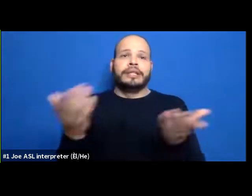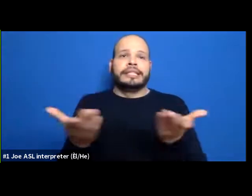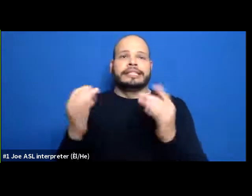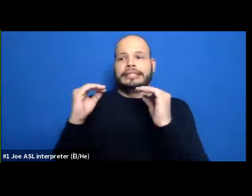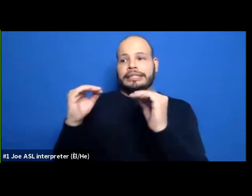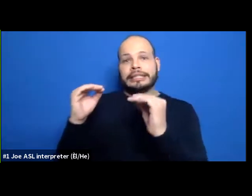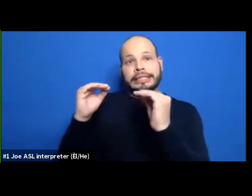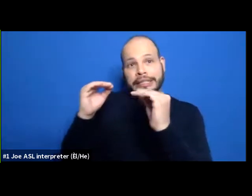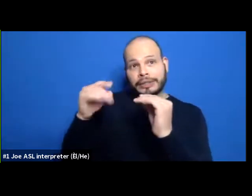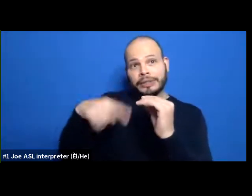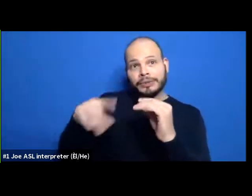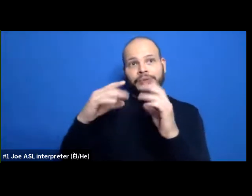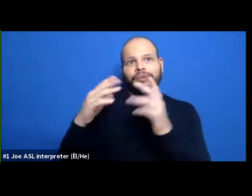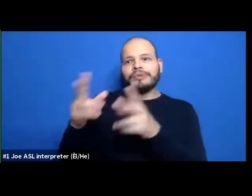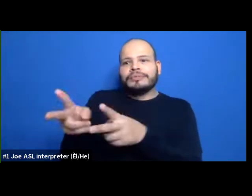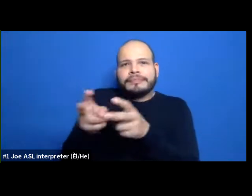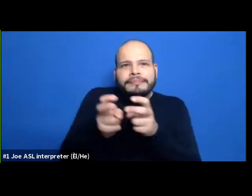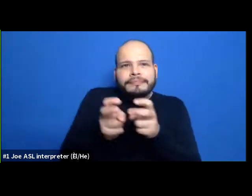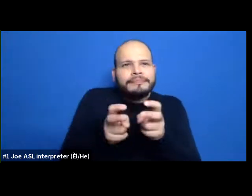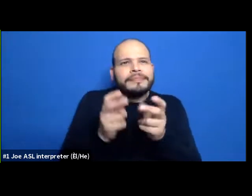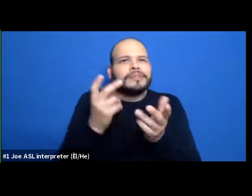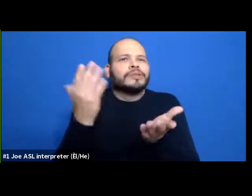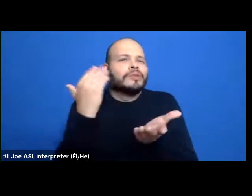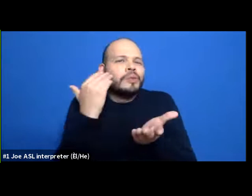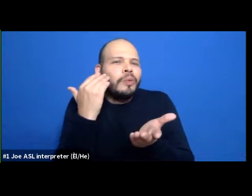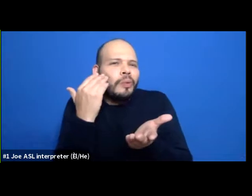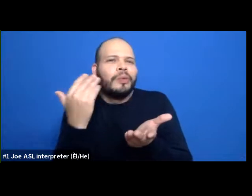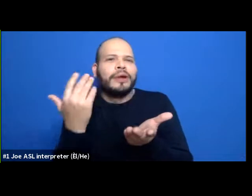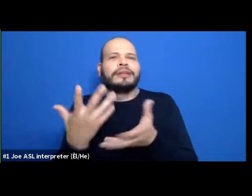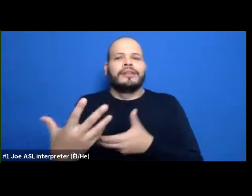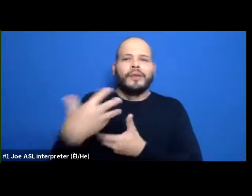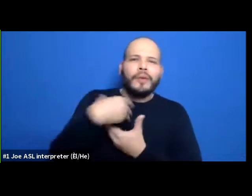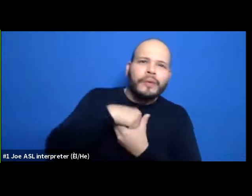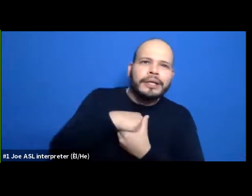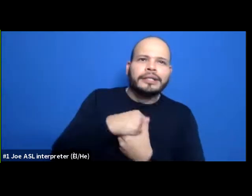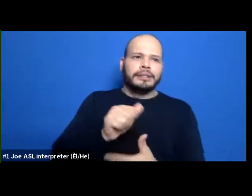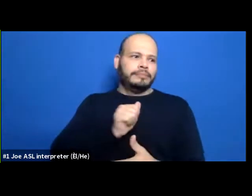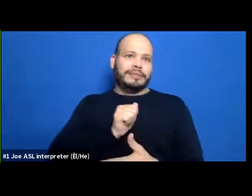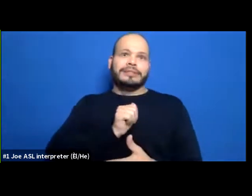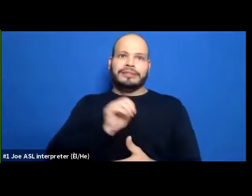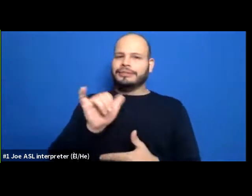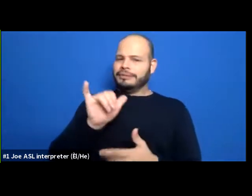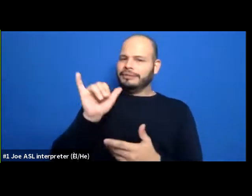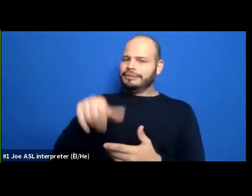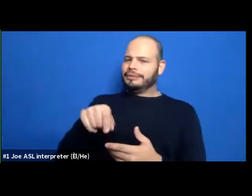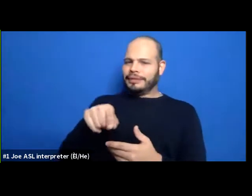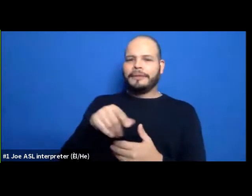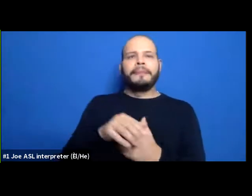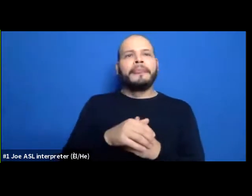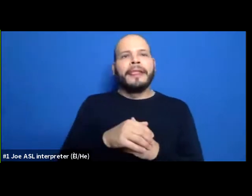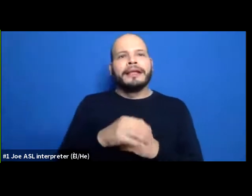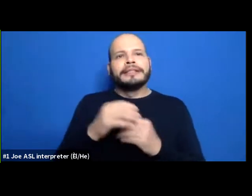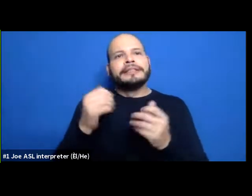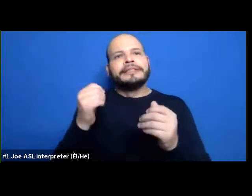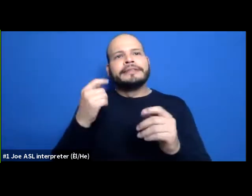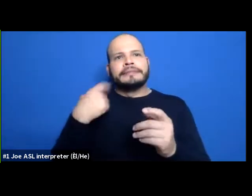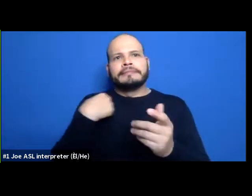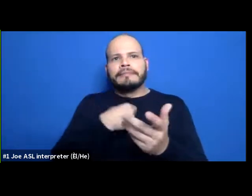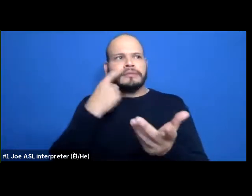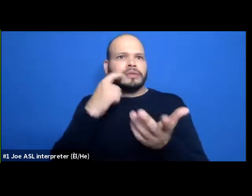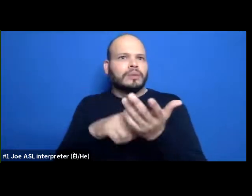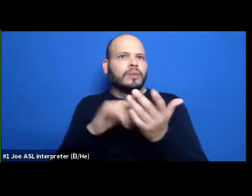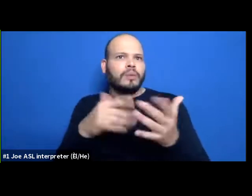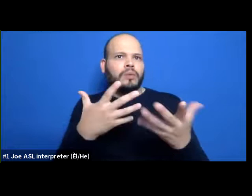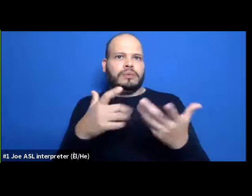can do. And so my vision kind of for, you know, abolitionist education is to really help our